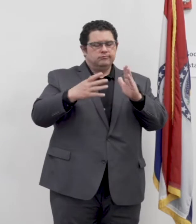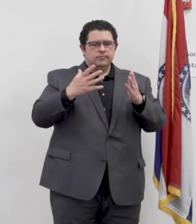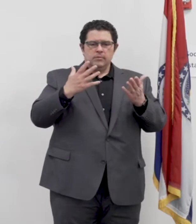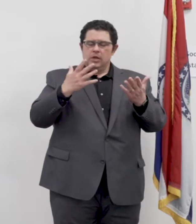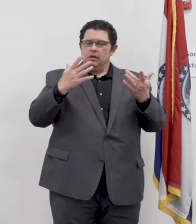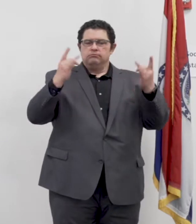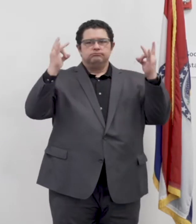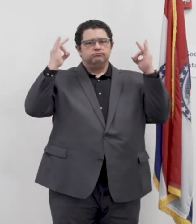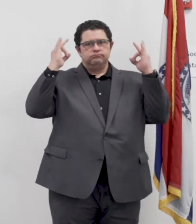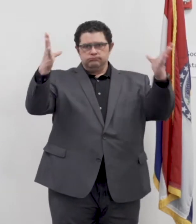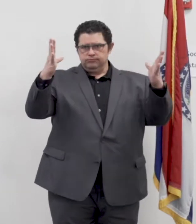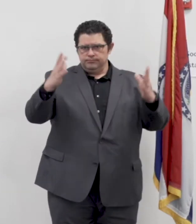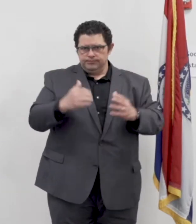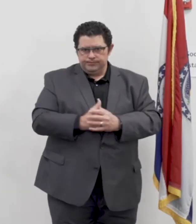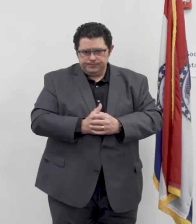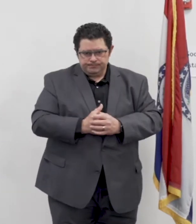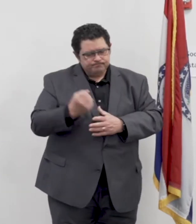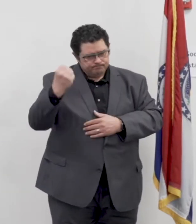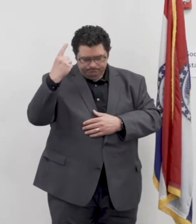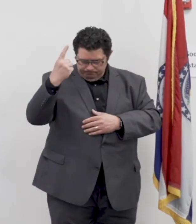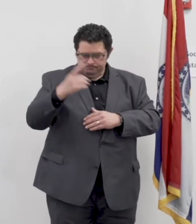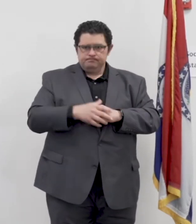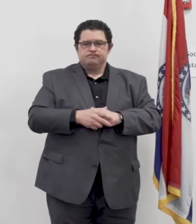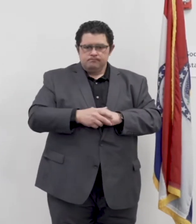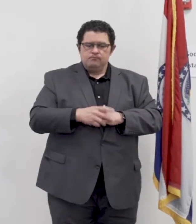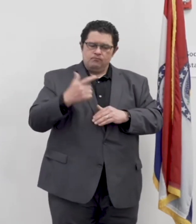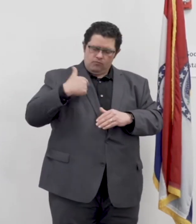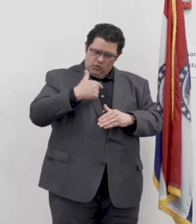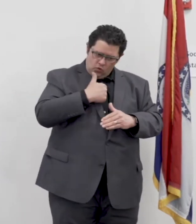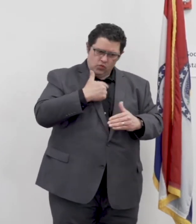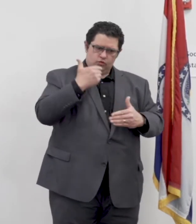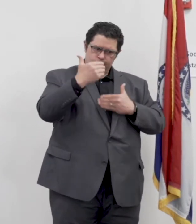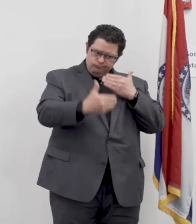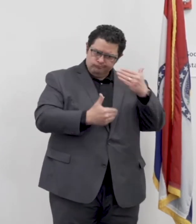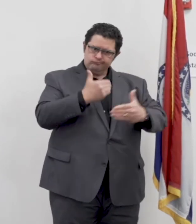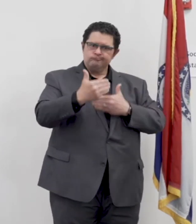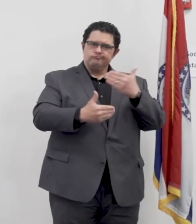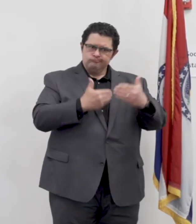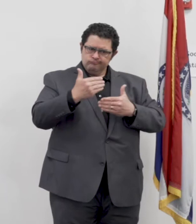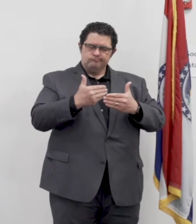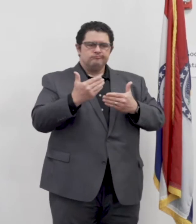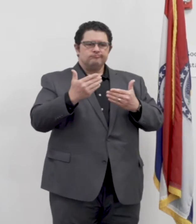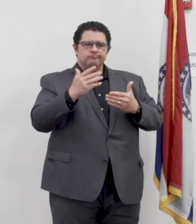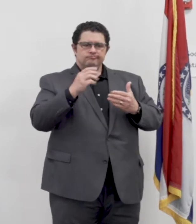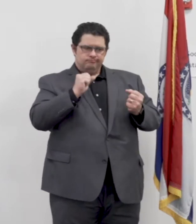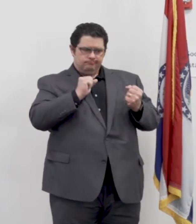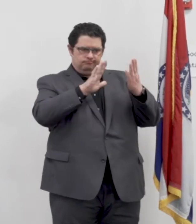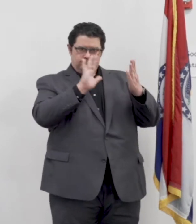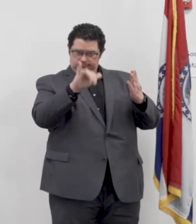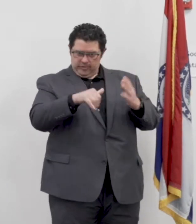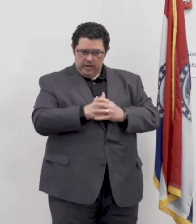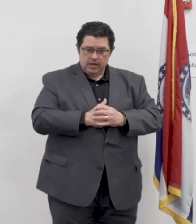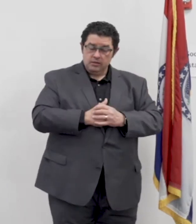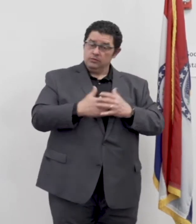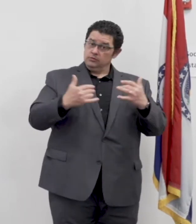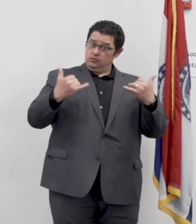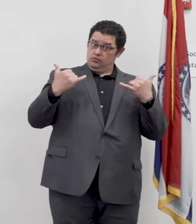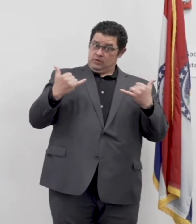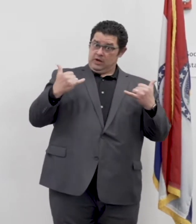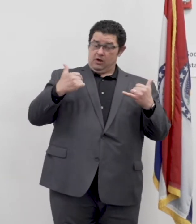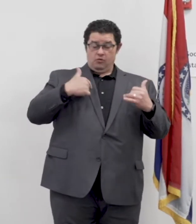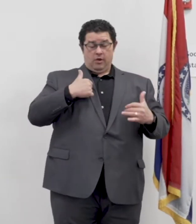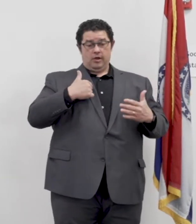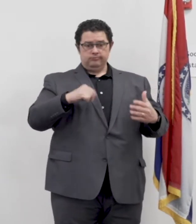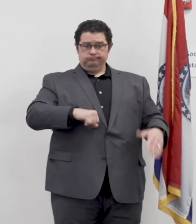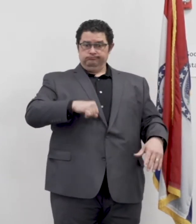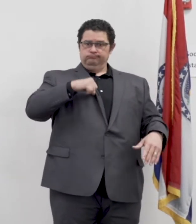been devastating. We understand that, and we're going to move through that. Today, in response to that, I'm pleased to announce our St. Louis